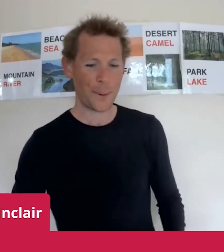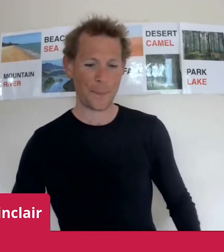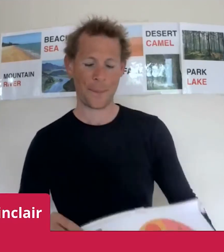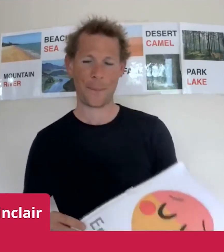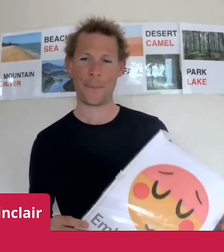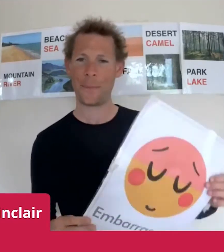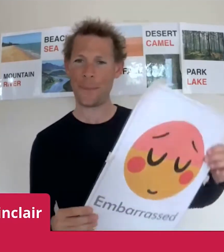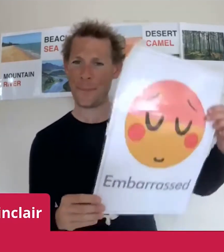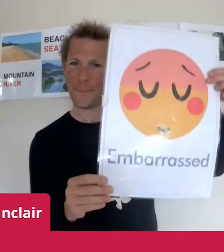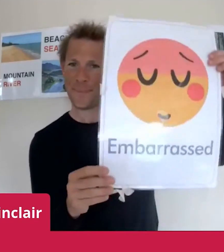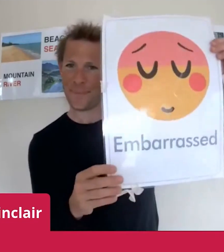We've got one more.